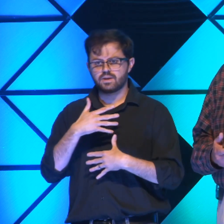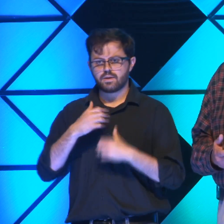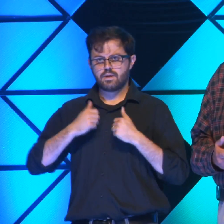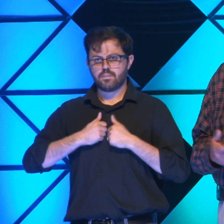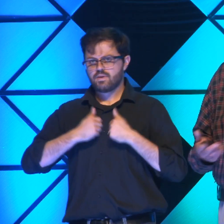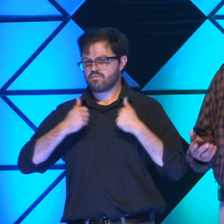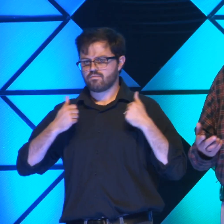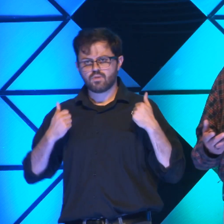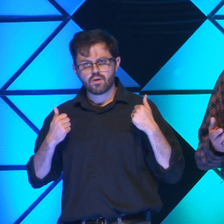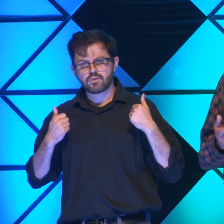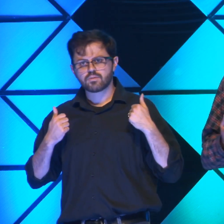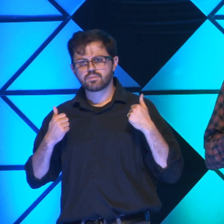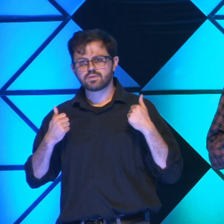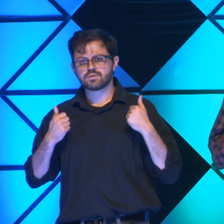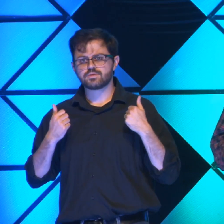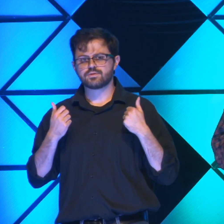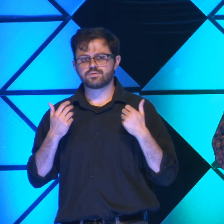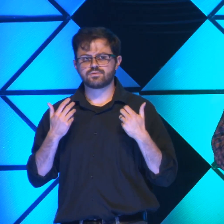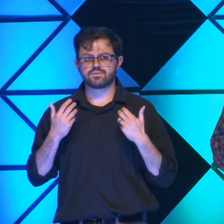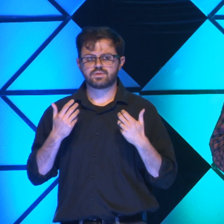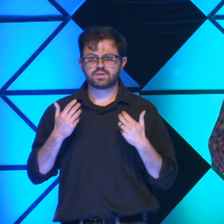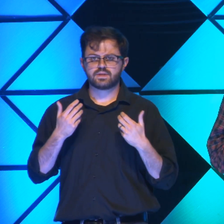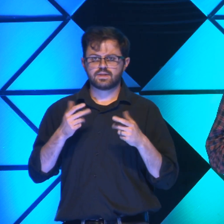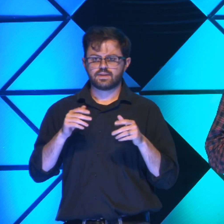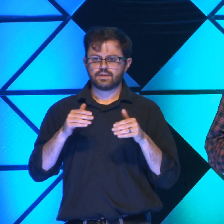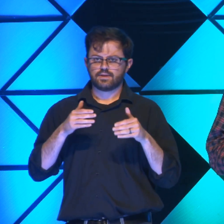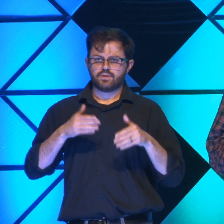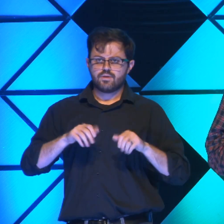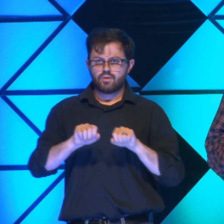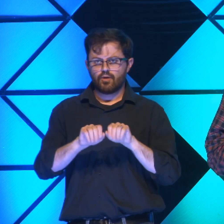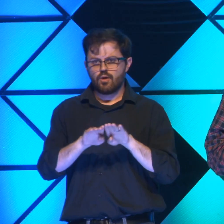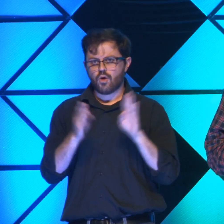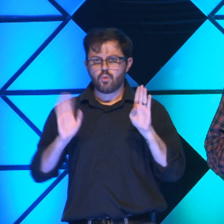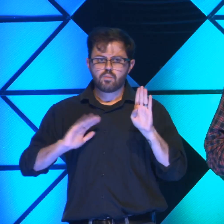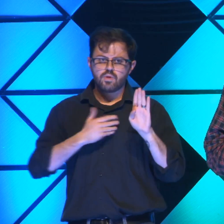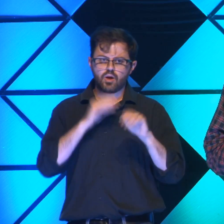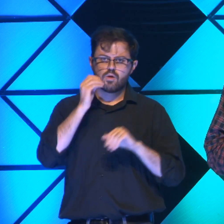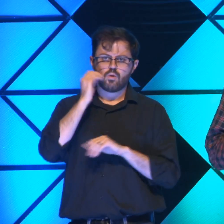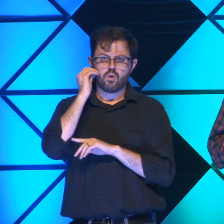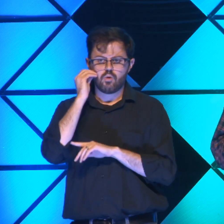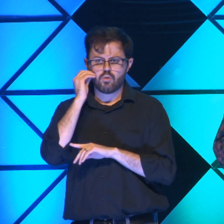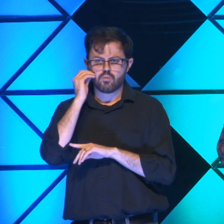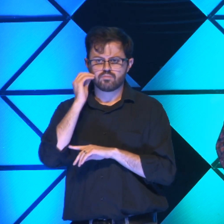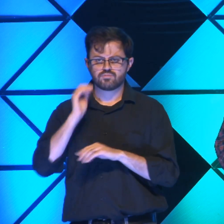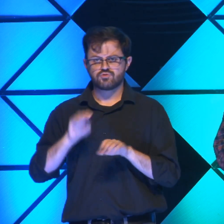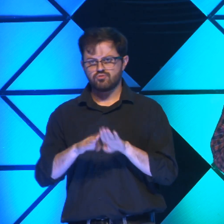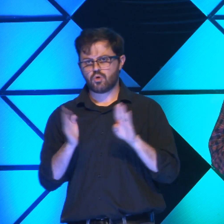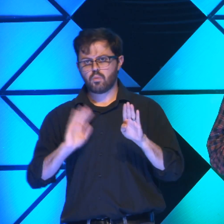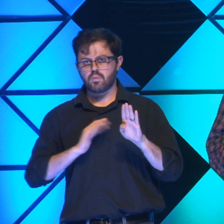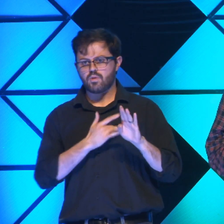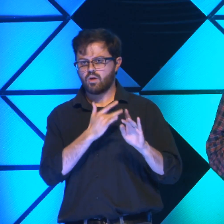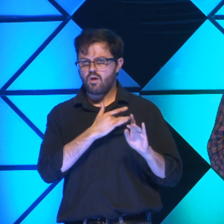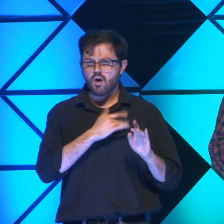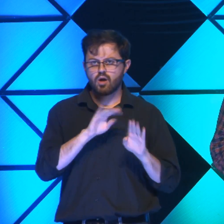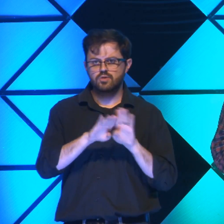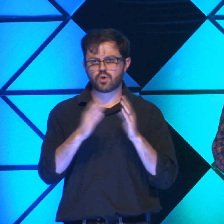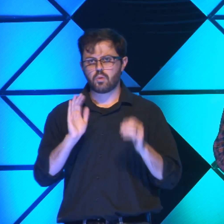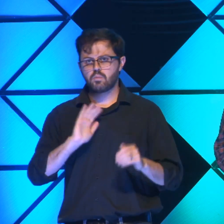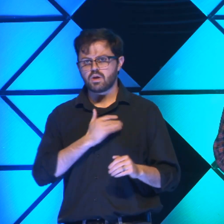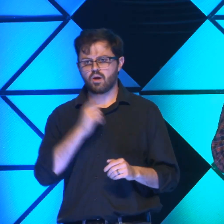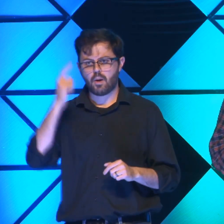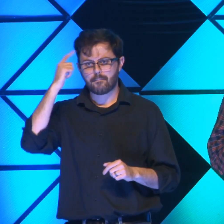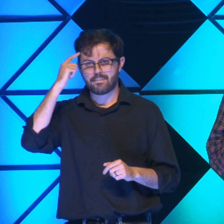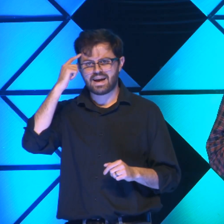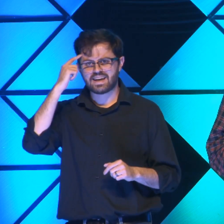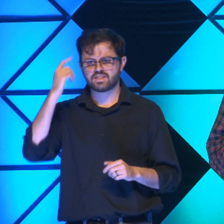our homes and our hearts and our minds, that we have empathy for the struggle